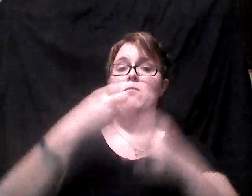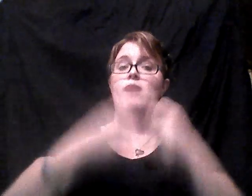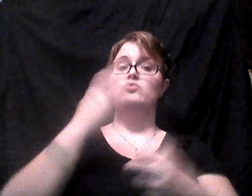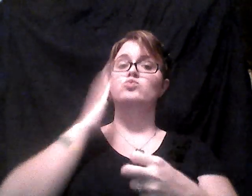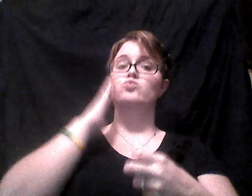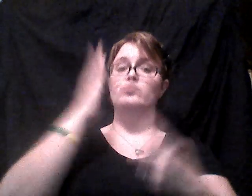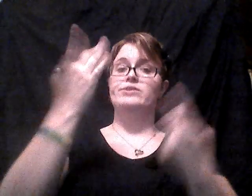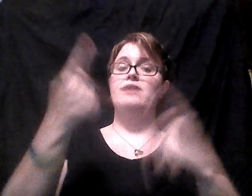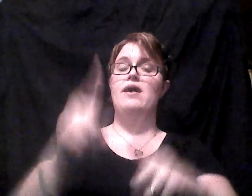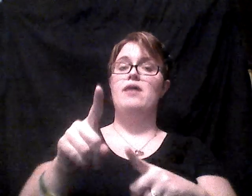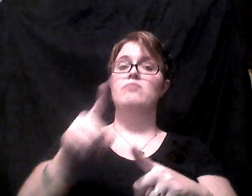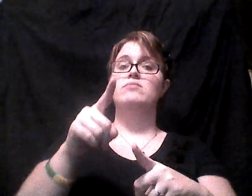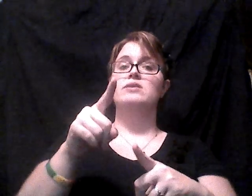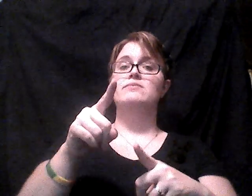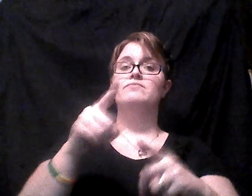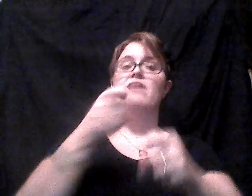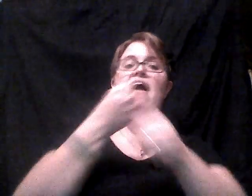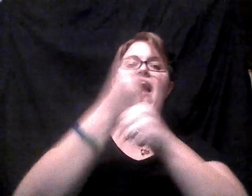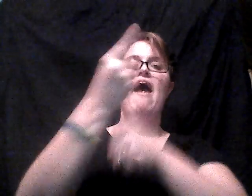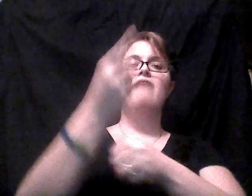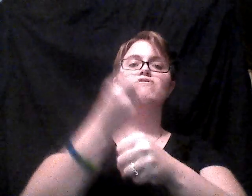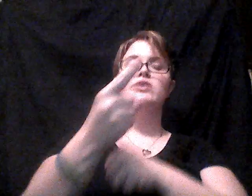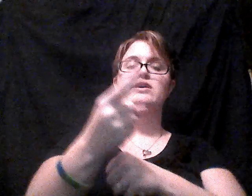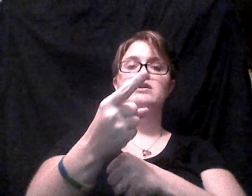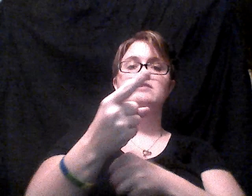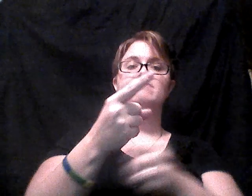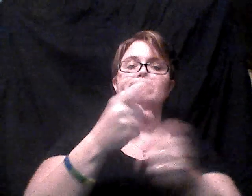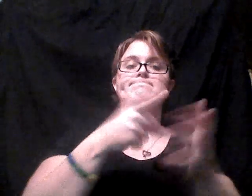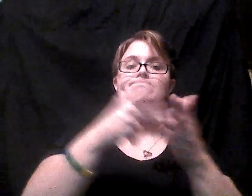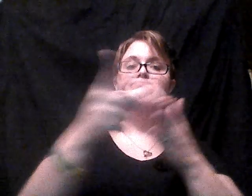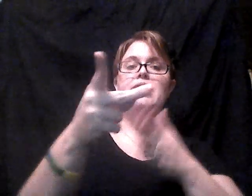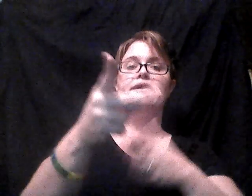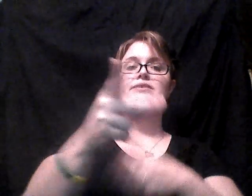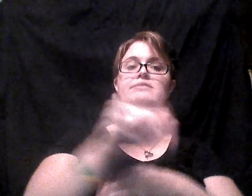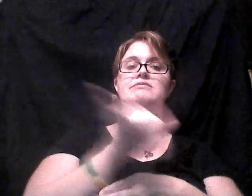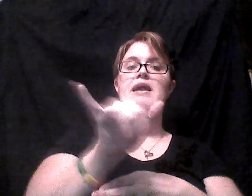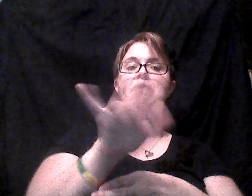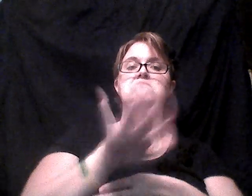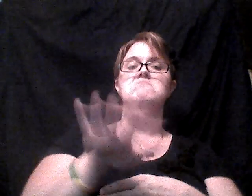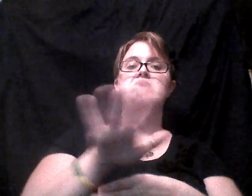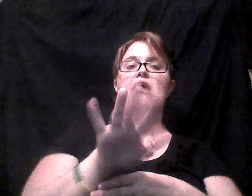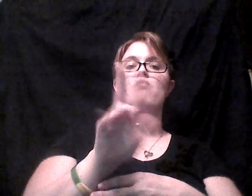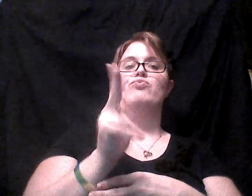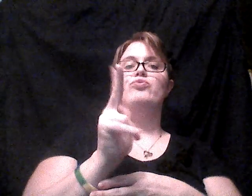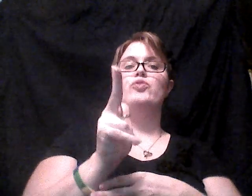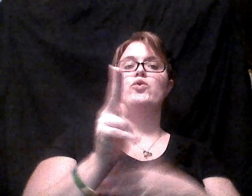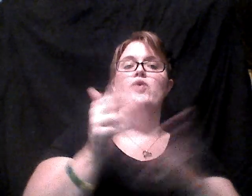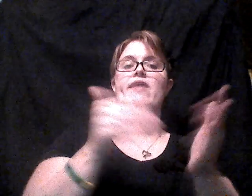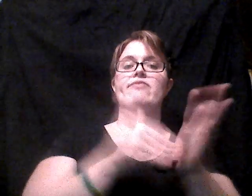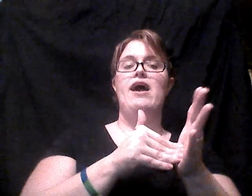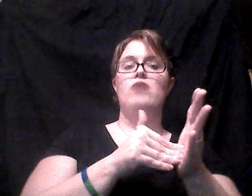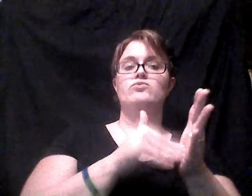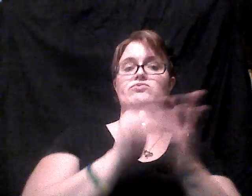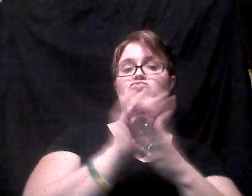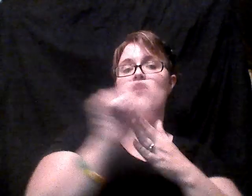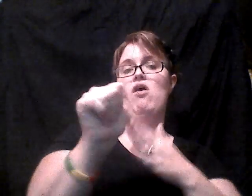amount every year, like let's say I'm making, $30,000 a year, and I'm living on 30,000, I'm buying on 30,000,